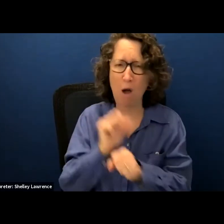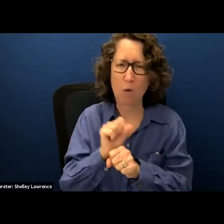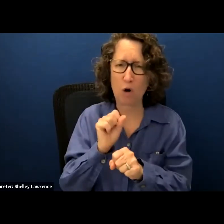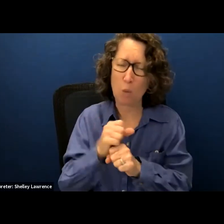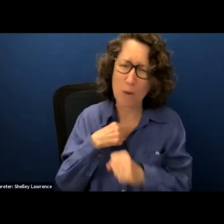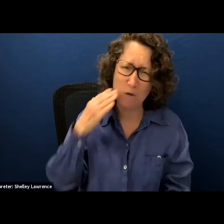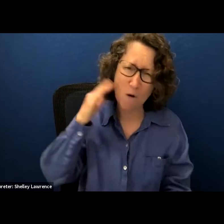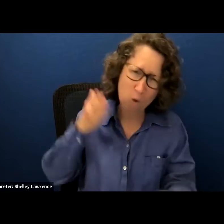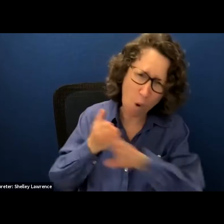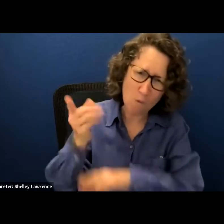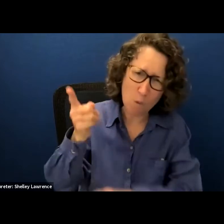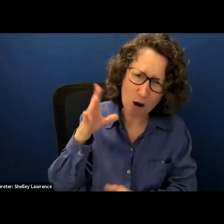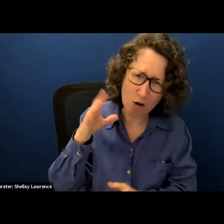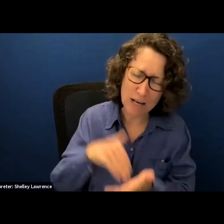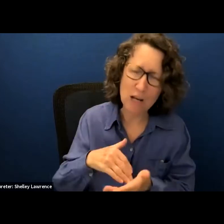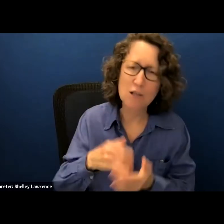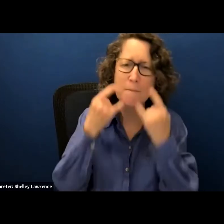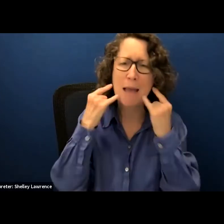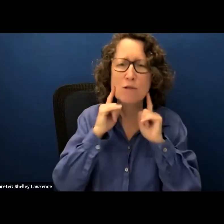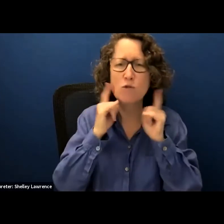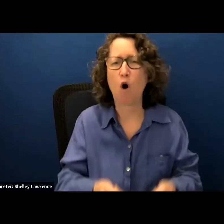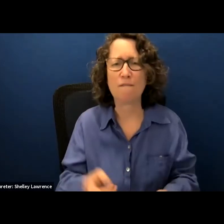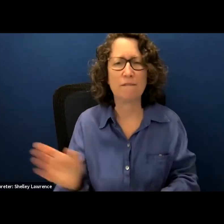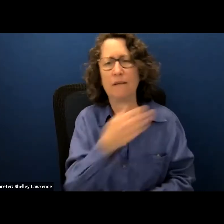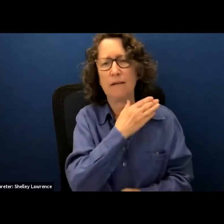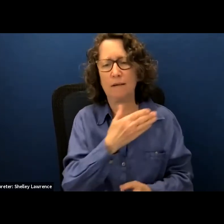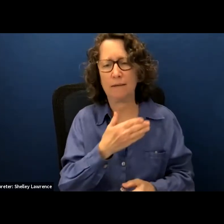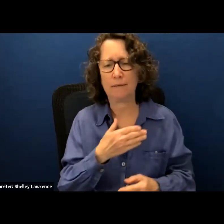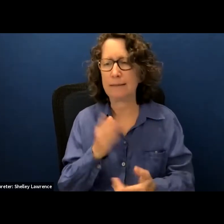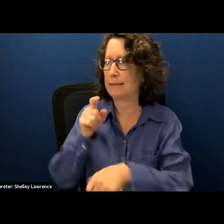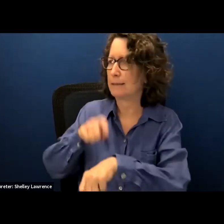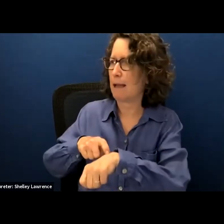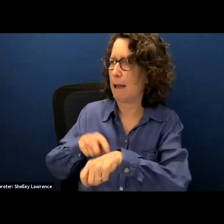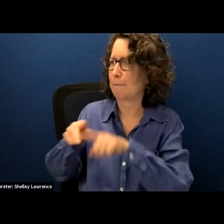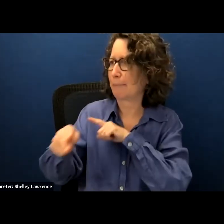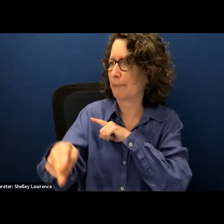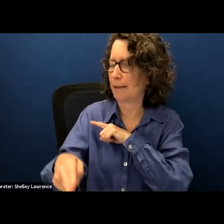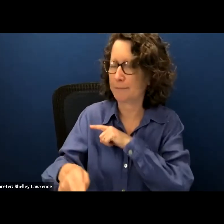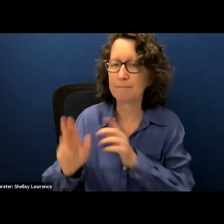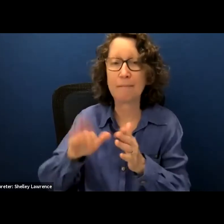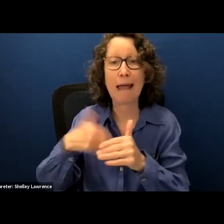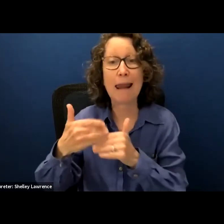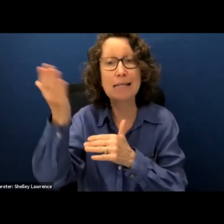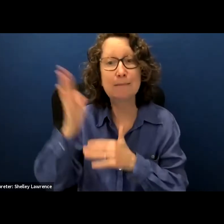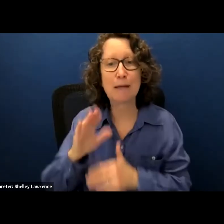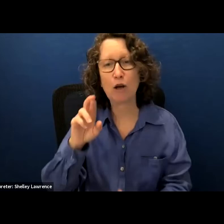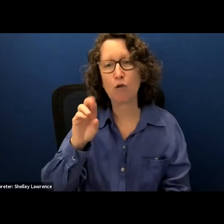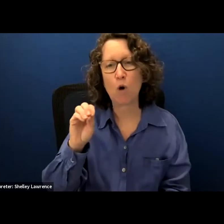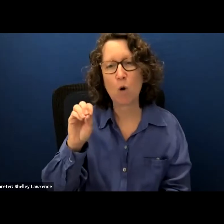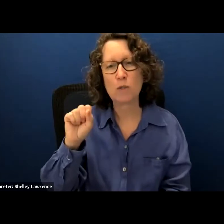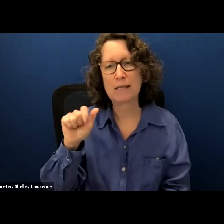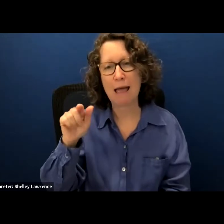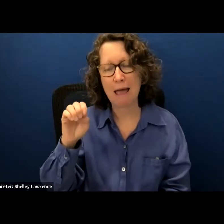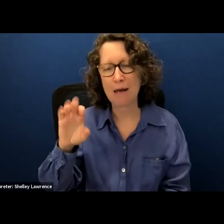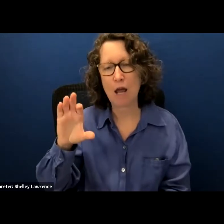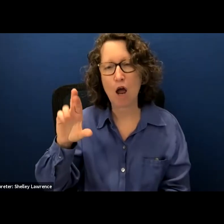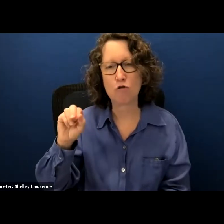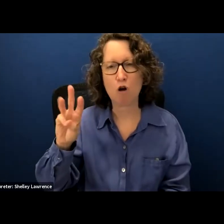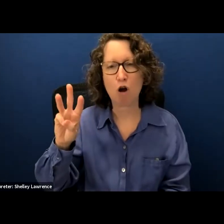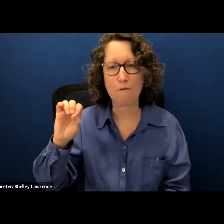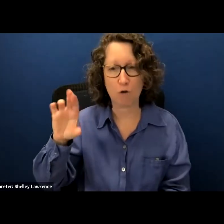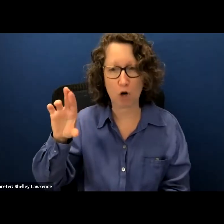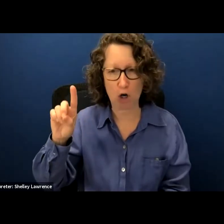this. Take the masks off. Time. Next speaker is Roseanne Crawford.